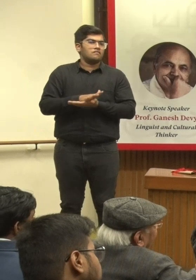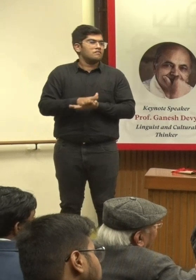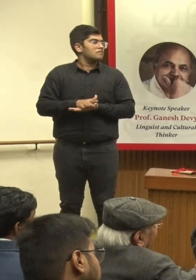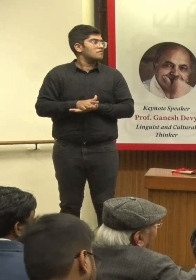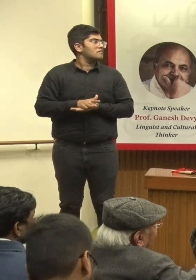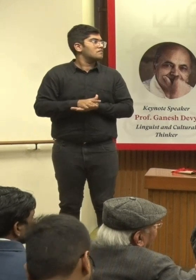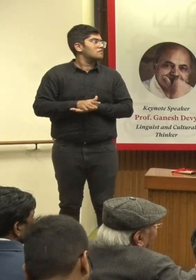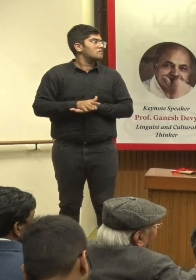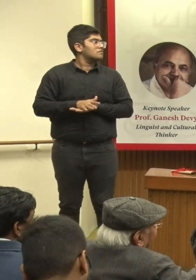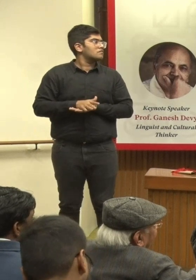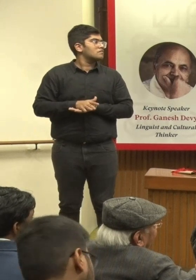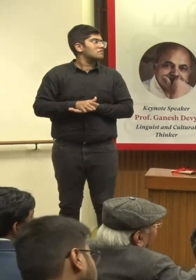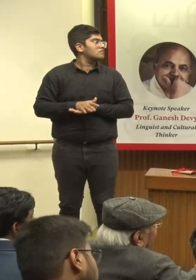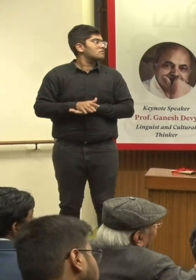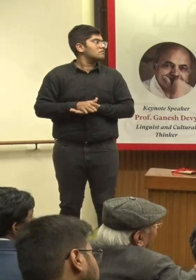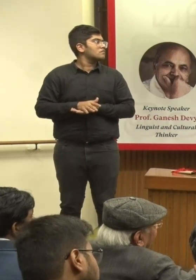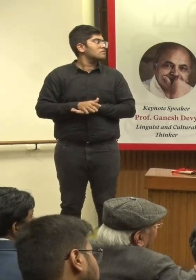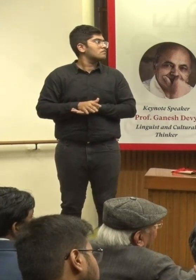All the